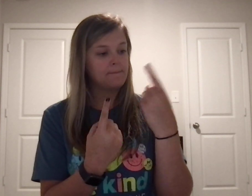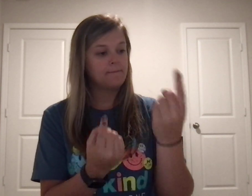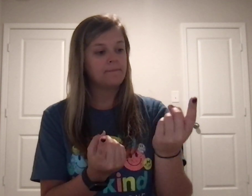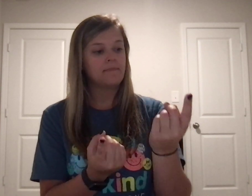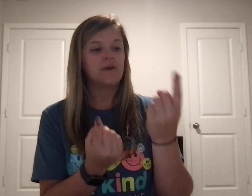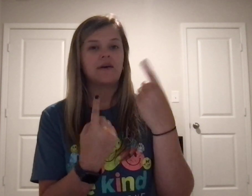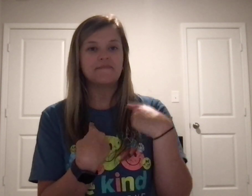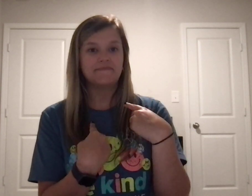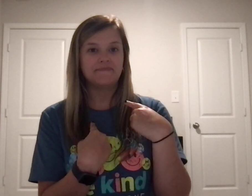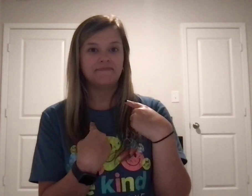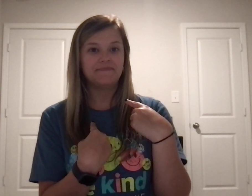Come.